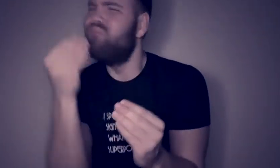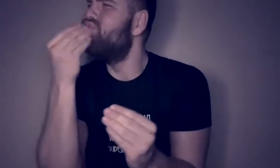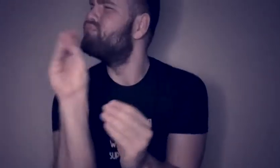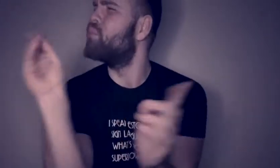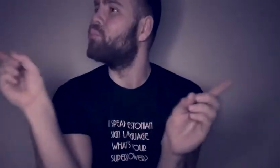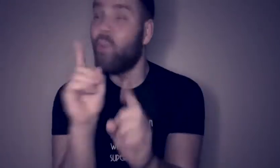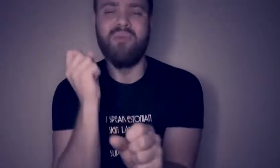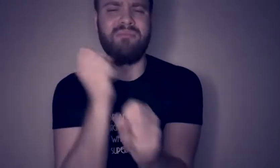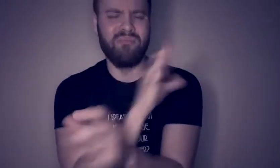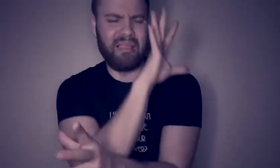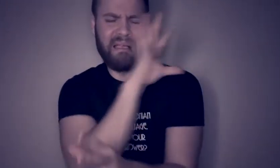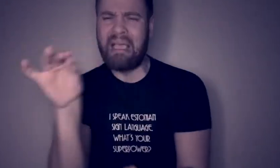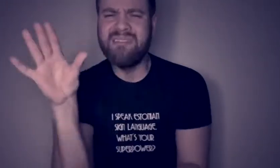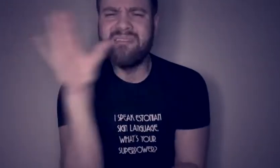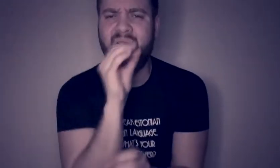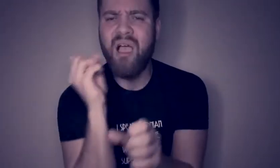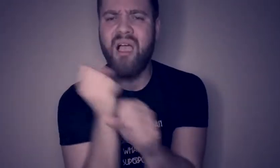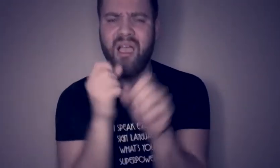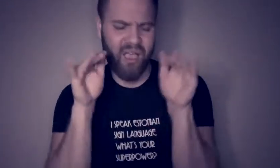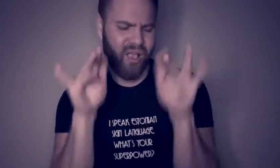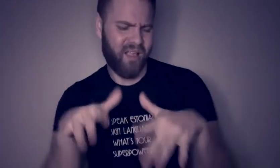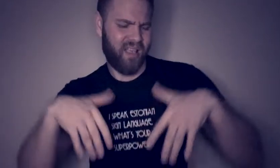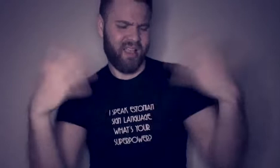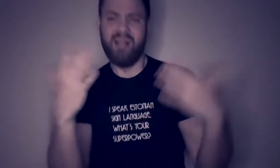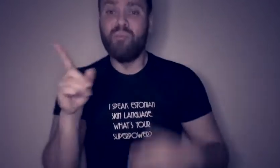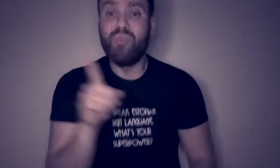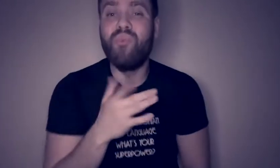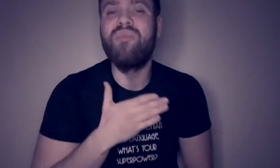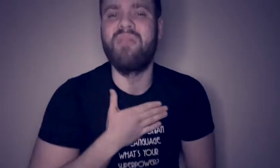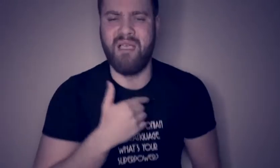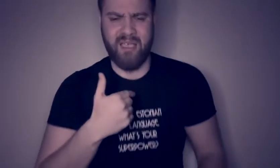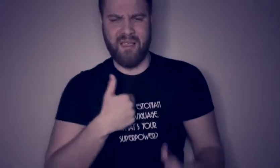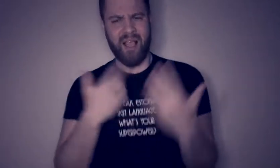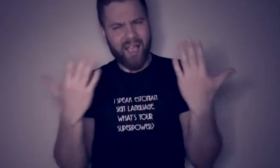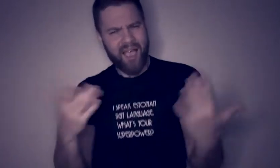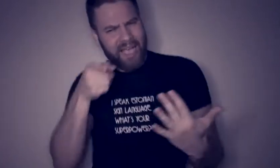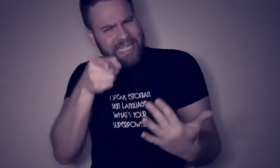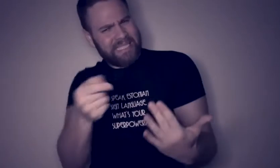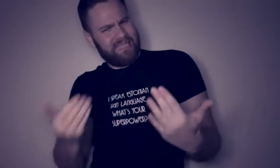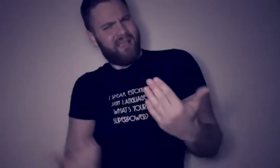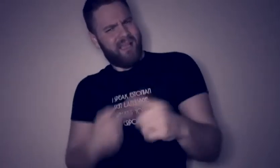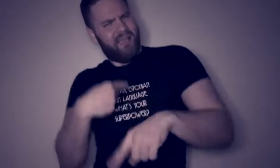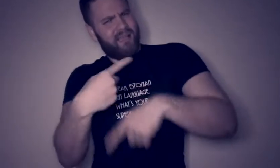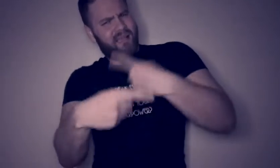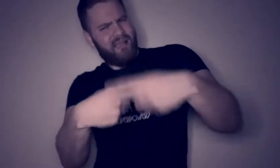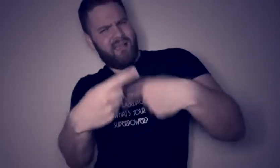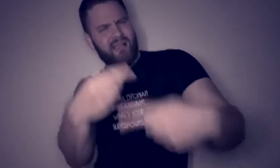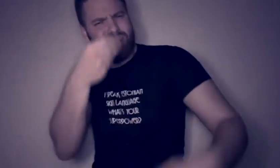you're doing all the things that you wanna do. Get the best out of life, treat yourself to something new. Keep your